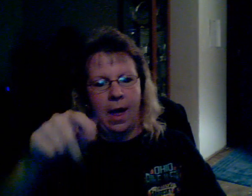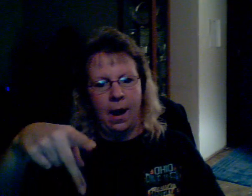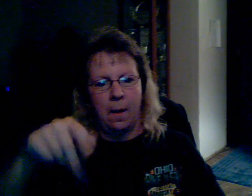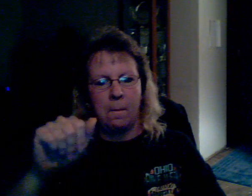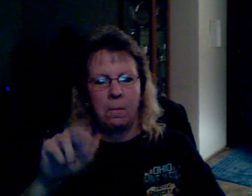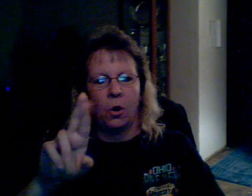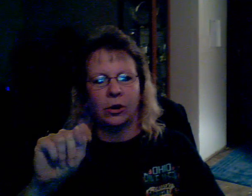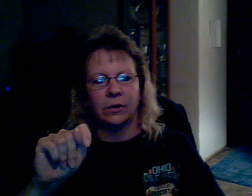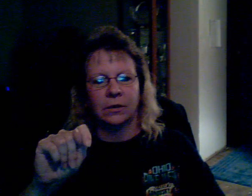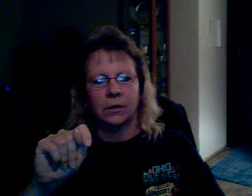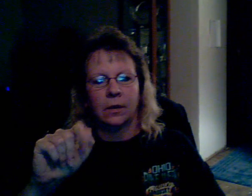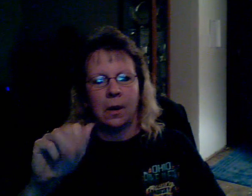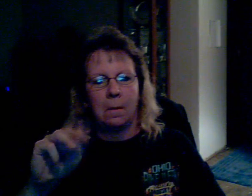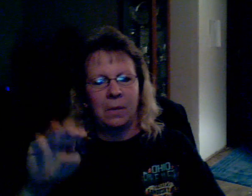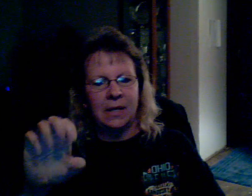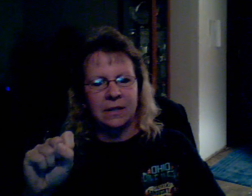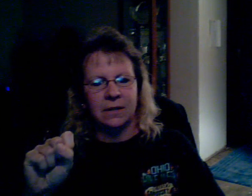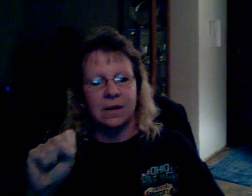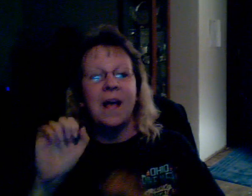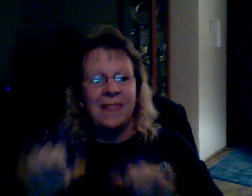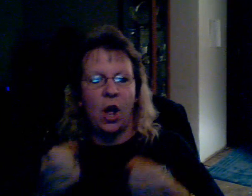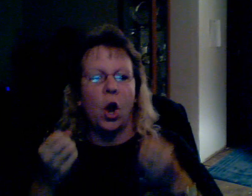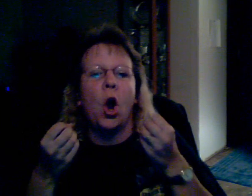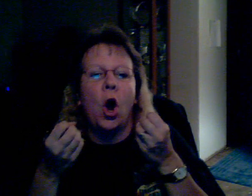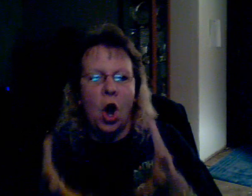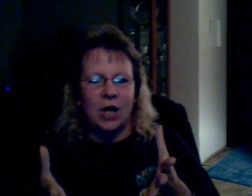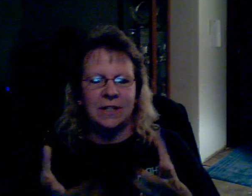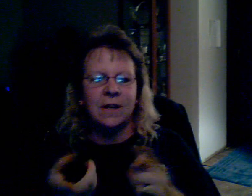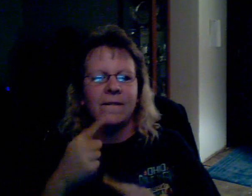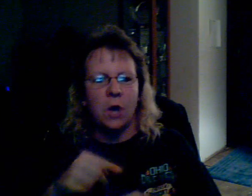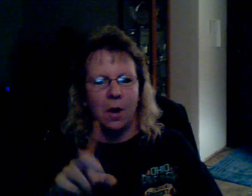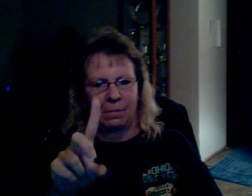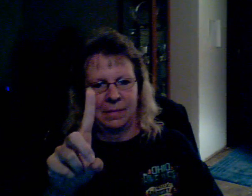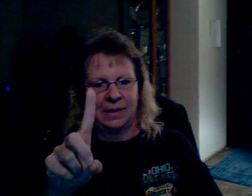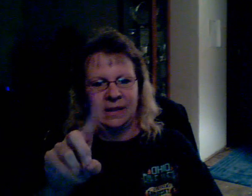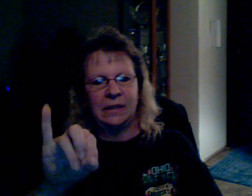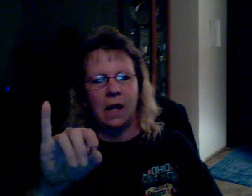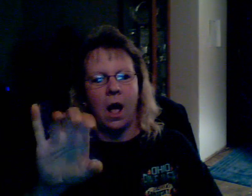so that